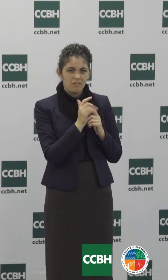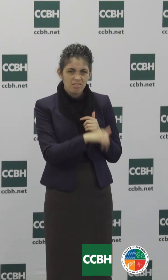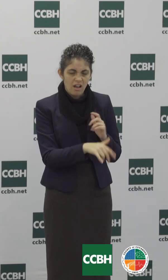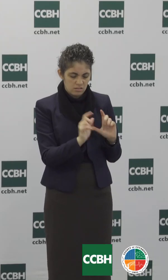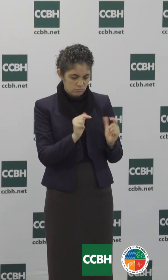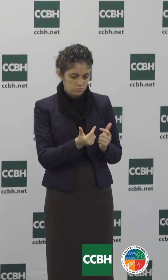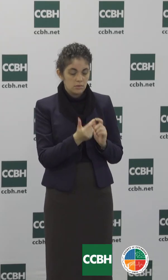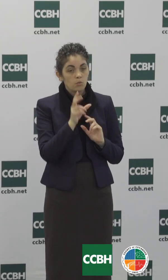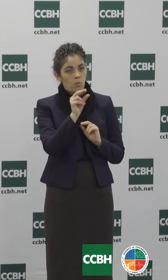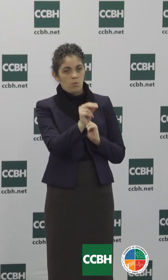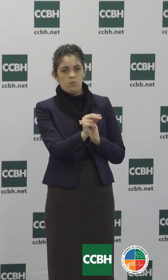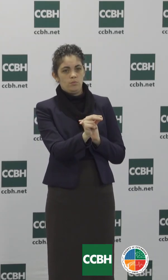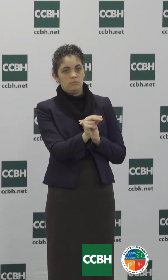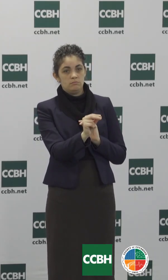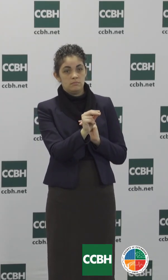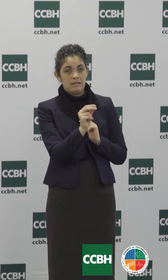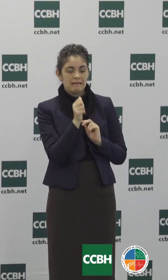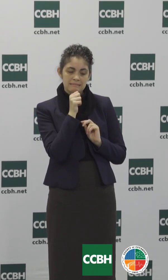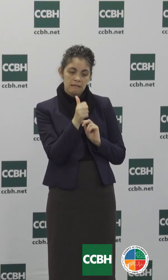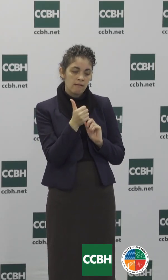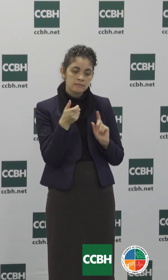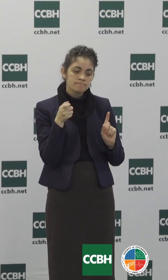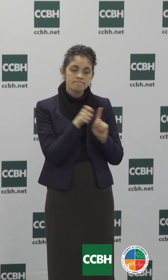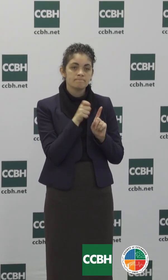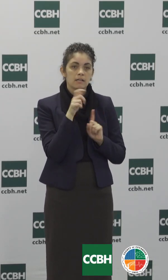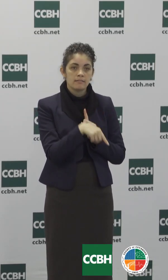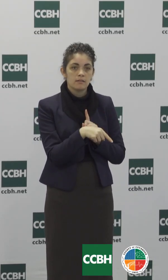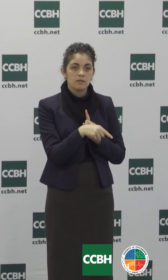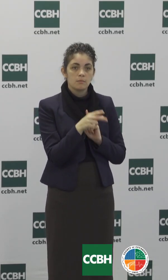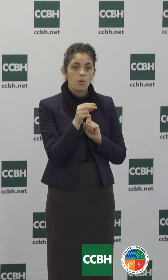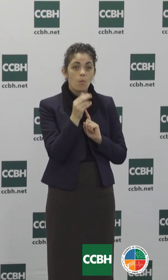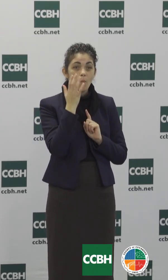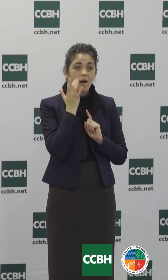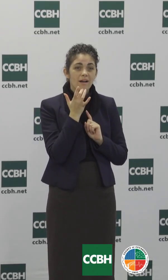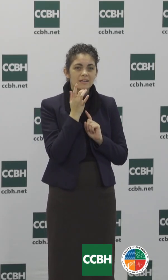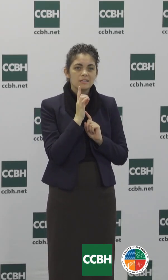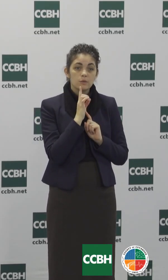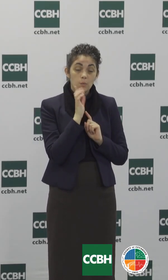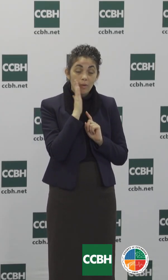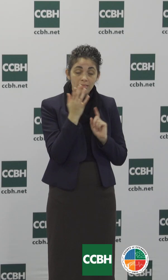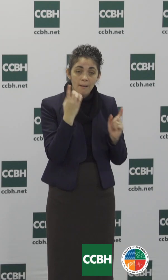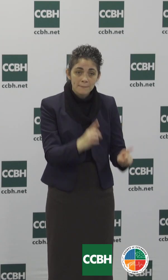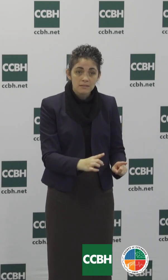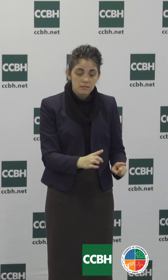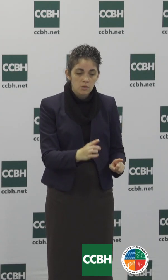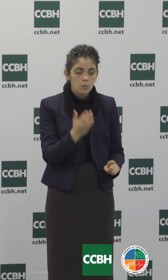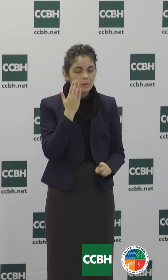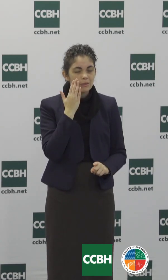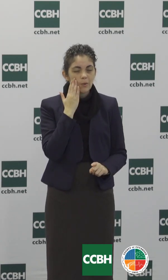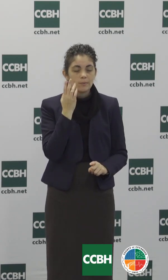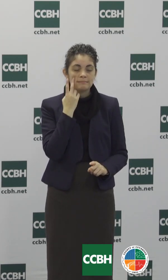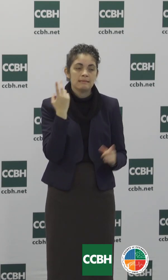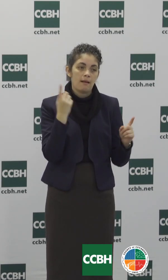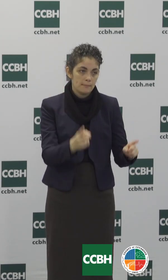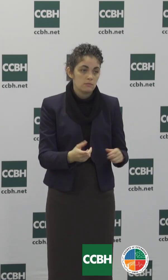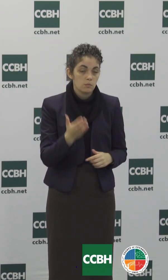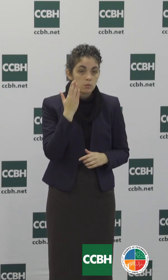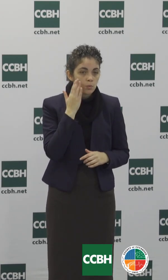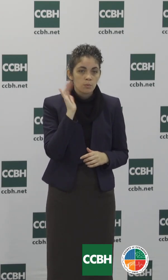these long-term care facilities because they have cases. In fact, it is inevitable that we knew we would see cases.